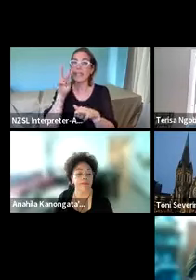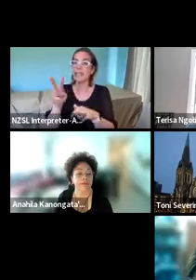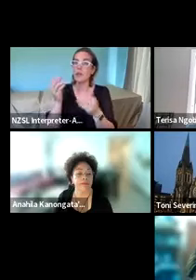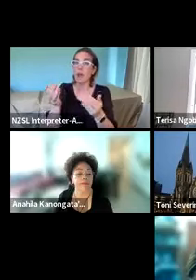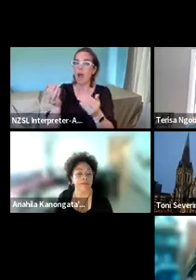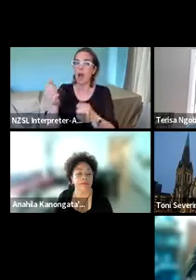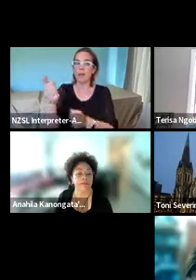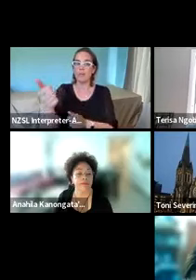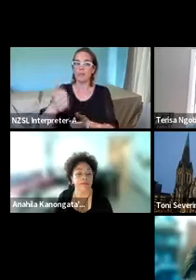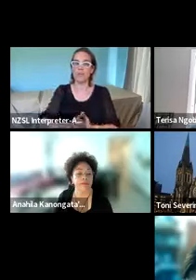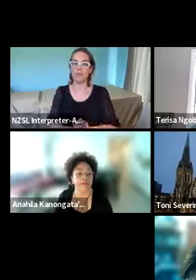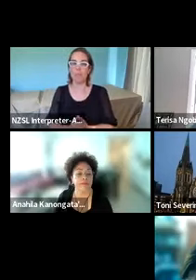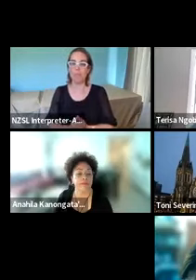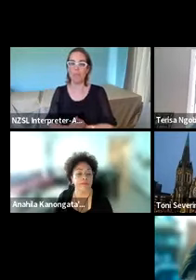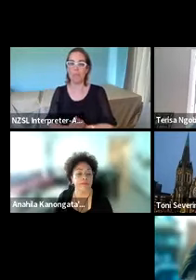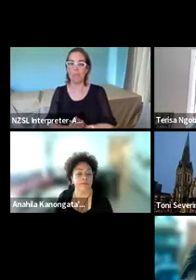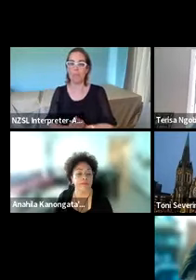Megan.